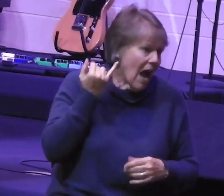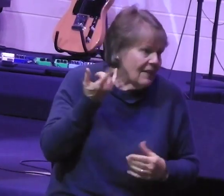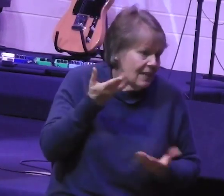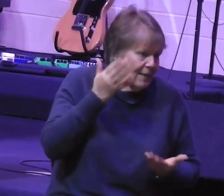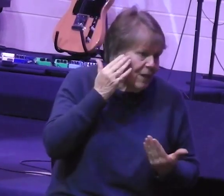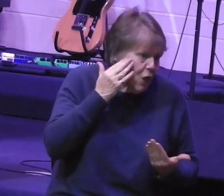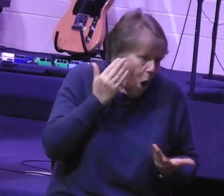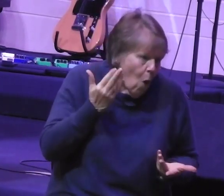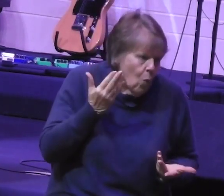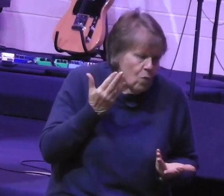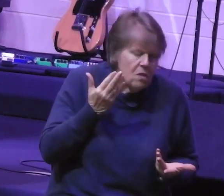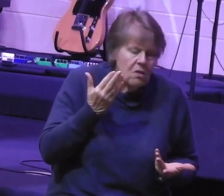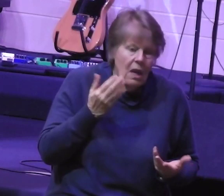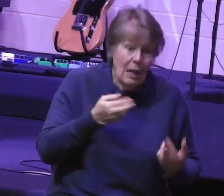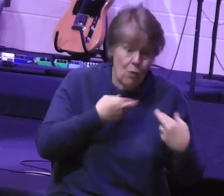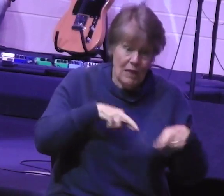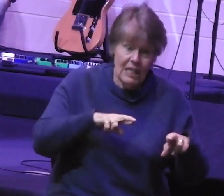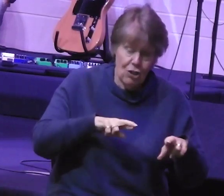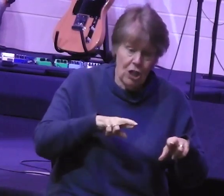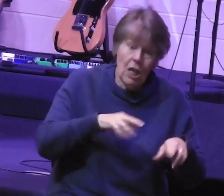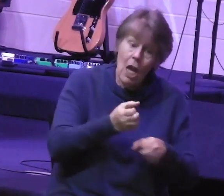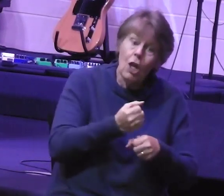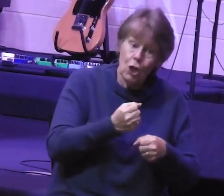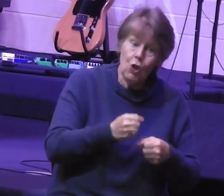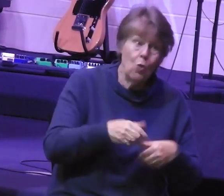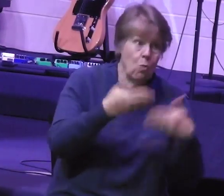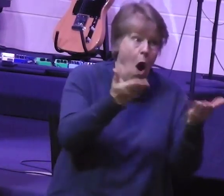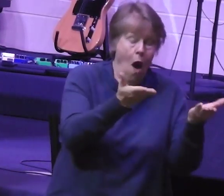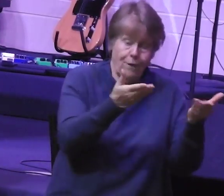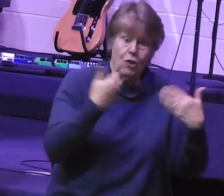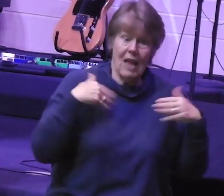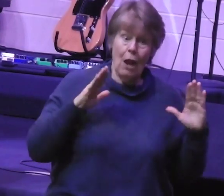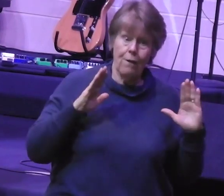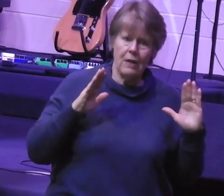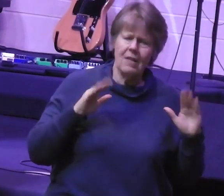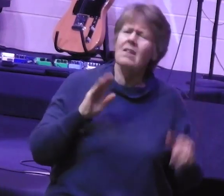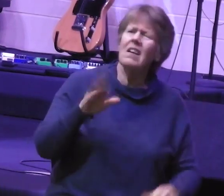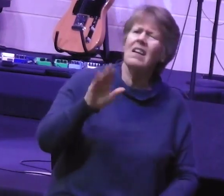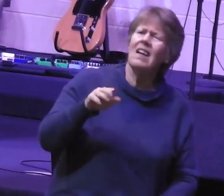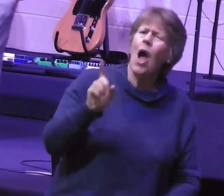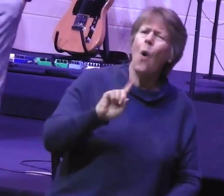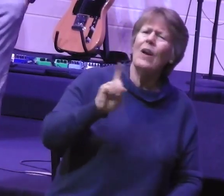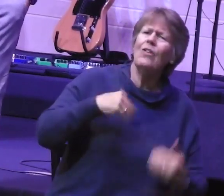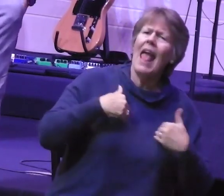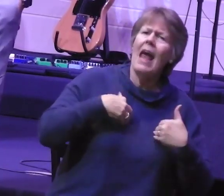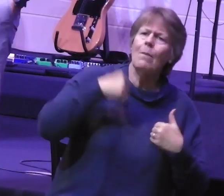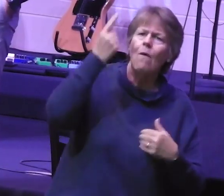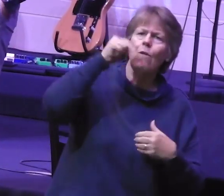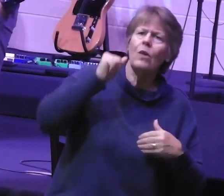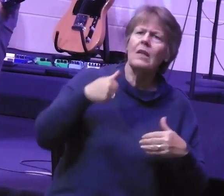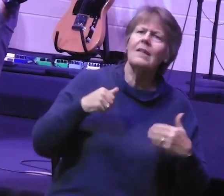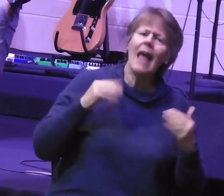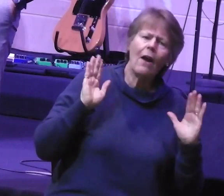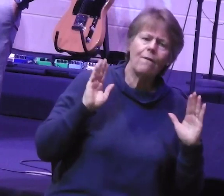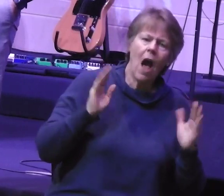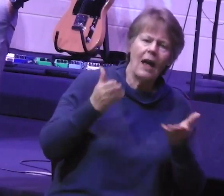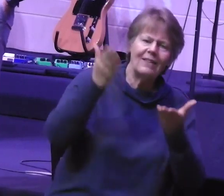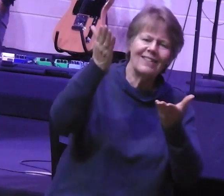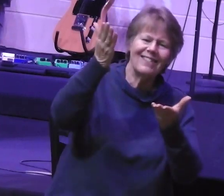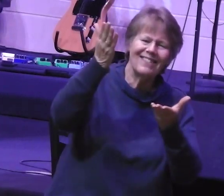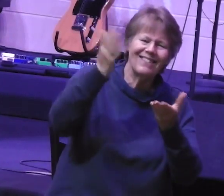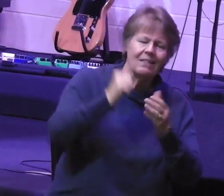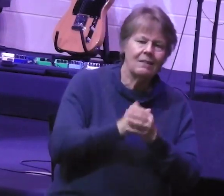time, that in religion you make sacrifices. He says, where are we going to get the animal for the sacrifice? And